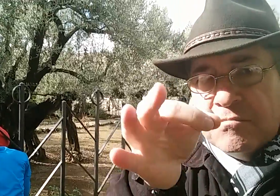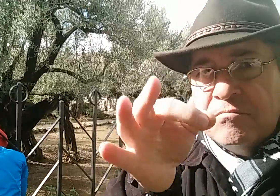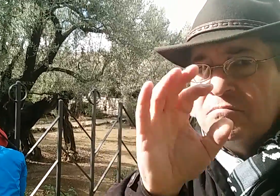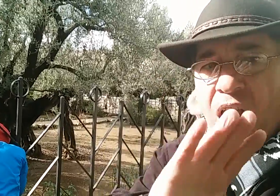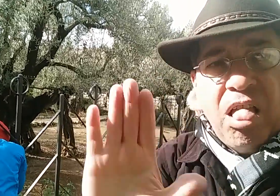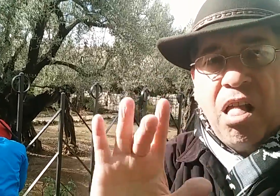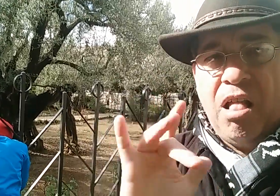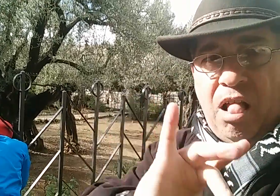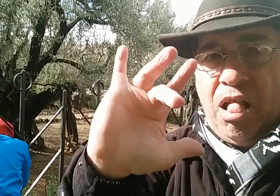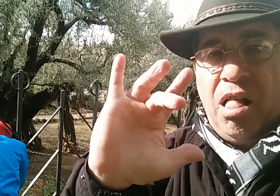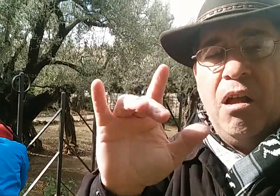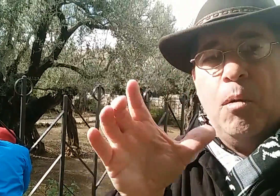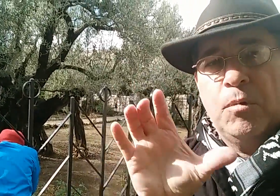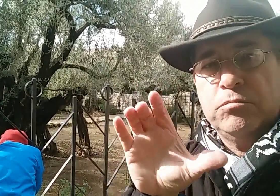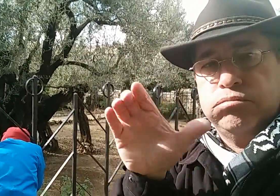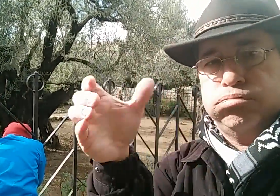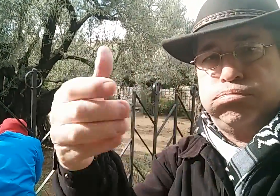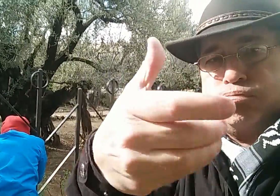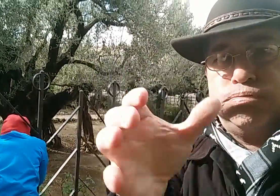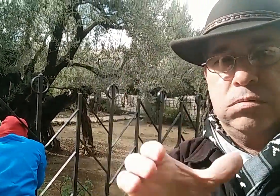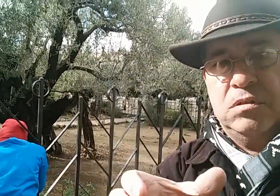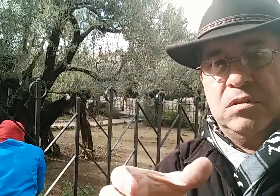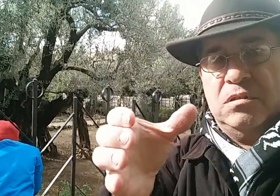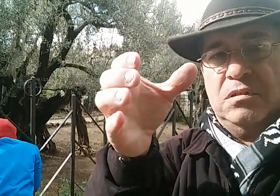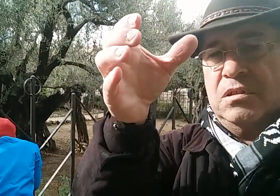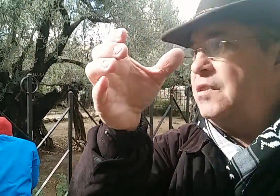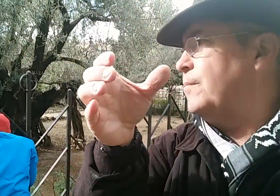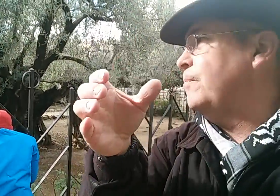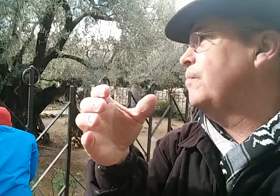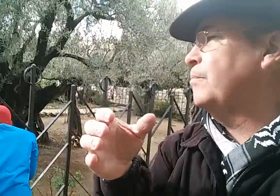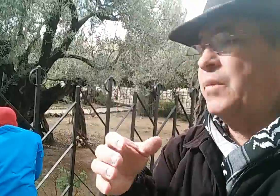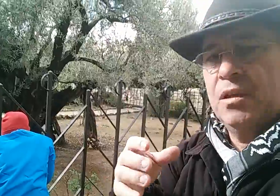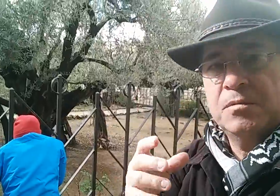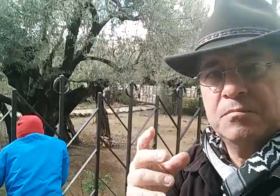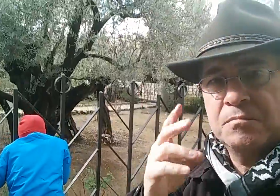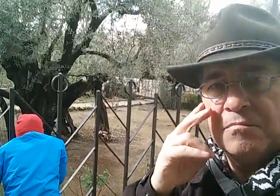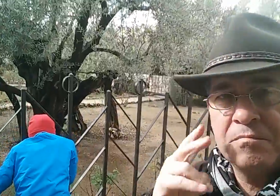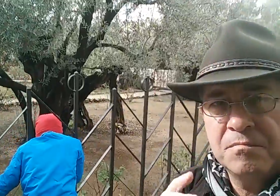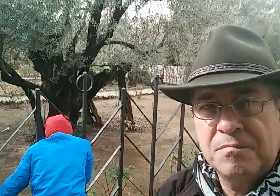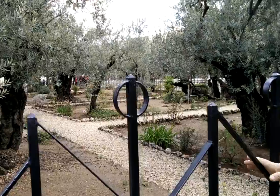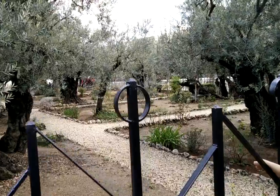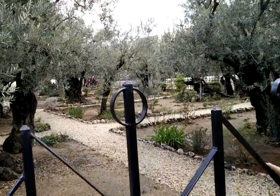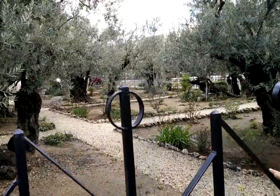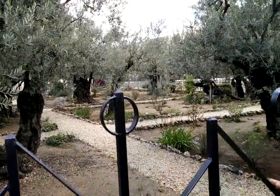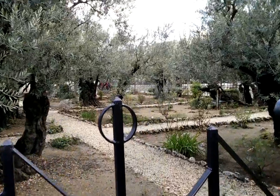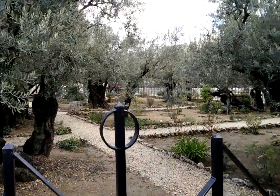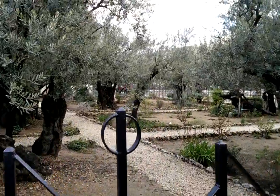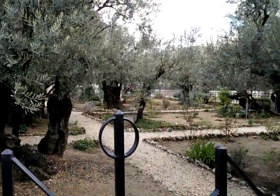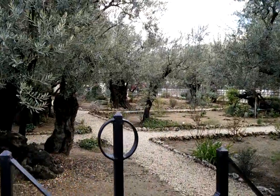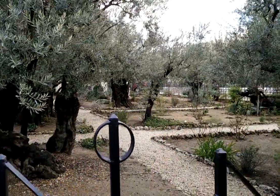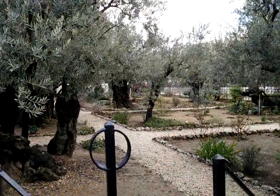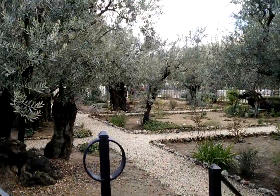they have little stems that make up the tree, and so it is a very interesting thing.